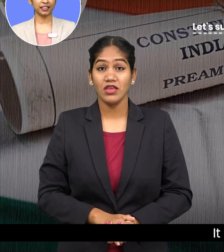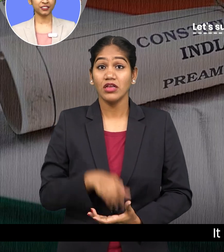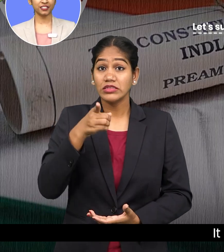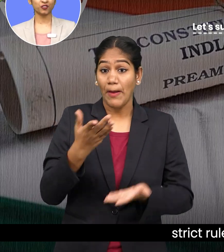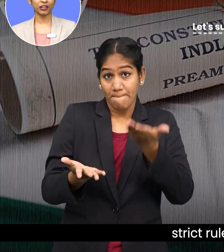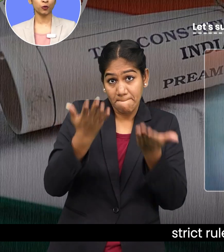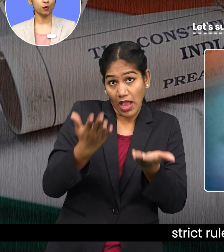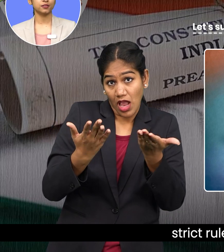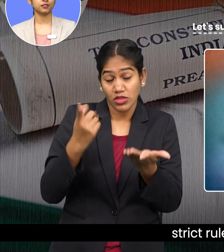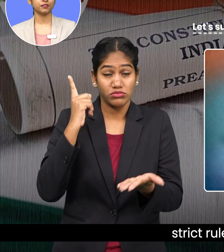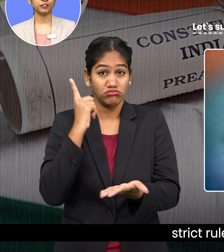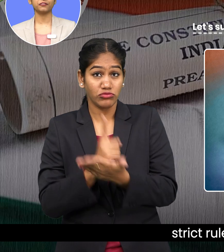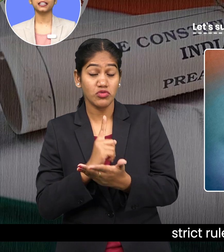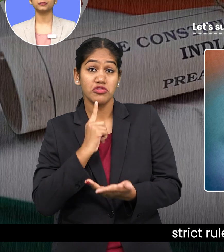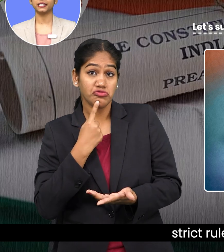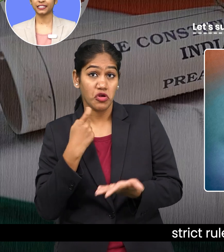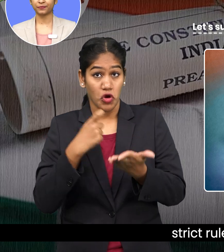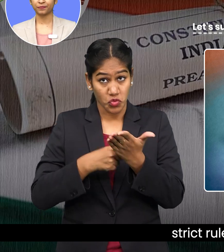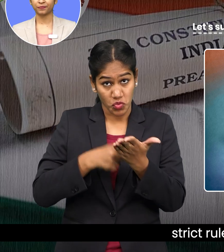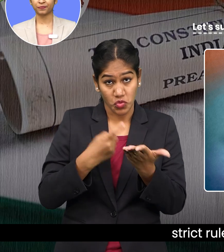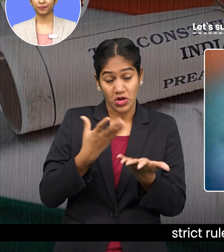It balances strict rules with